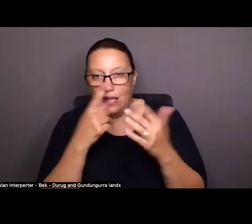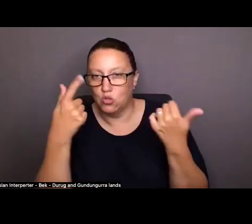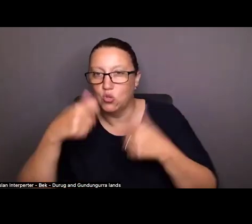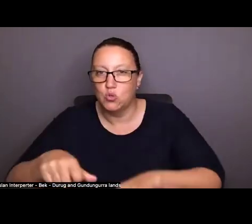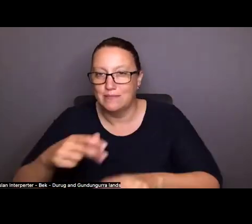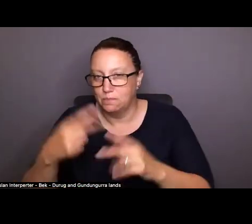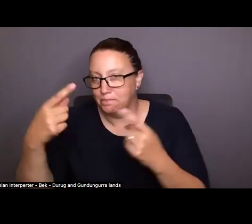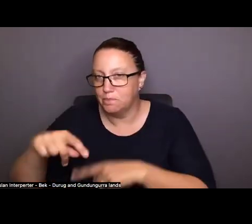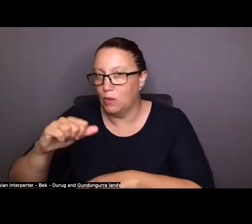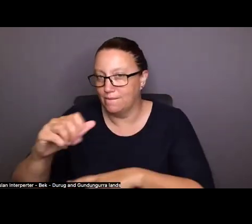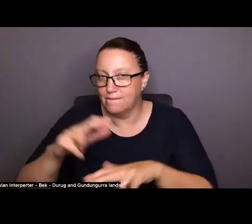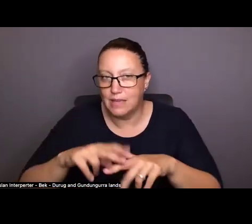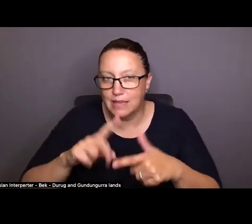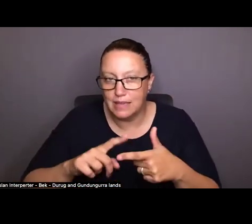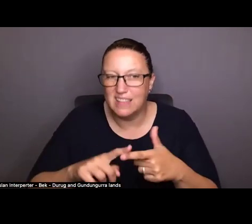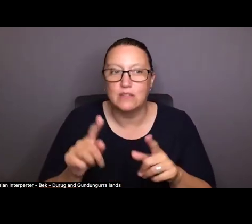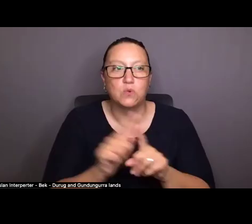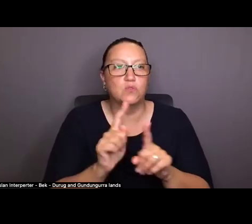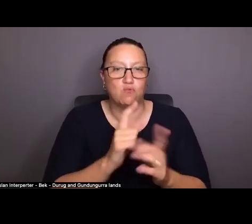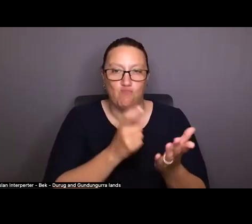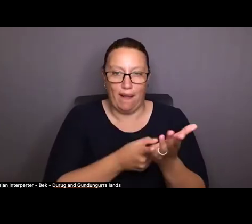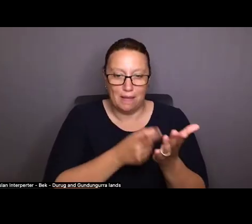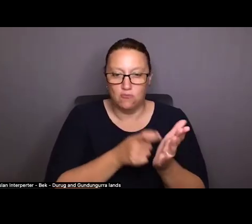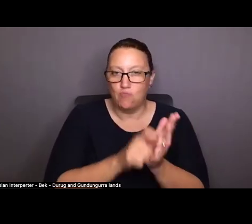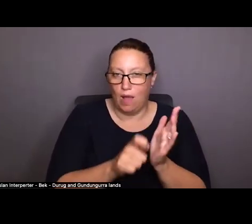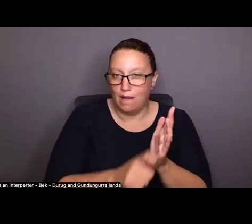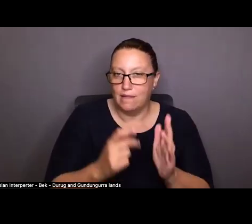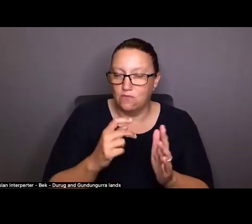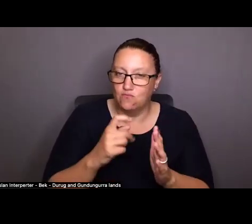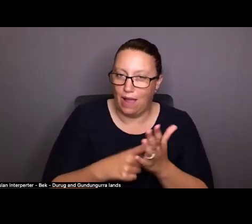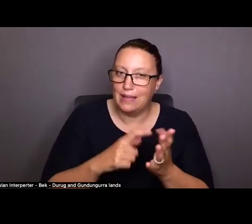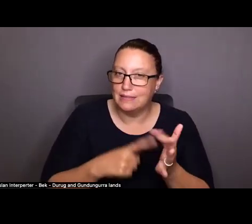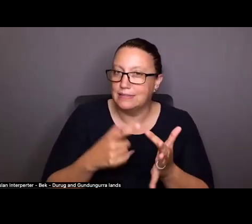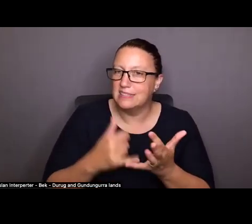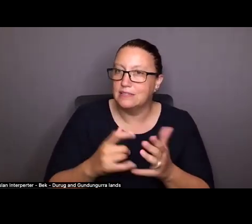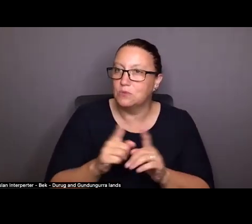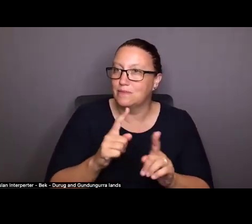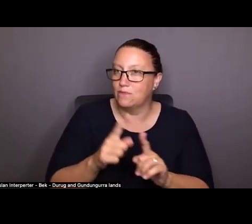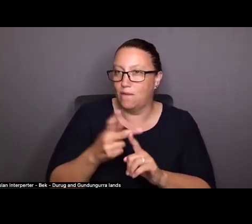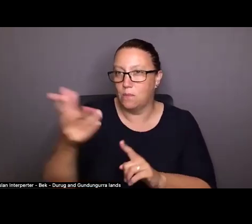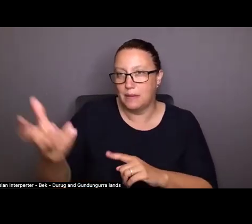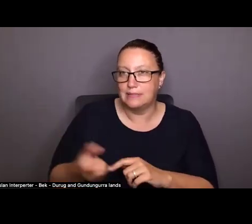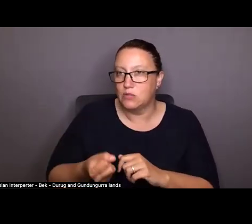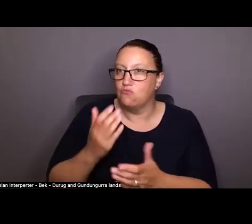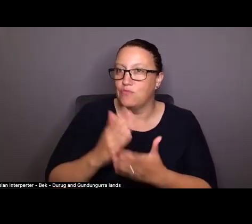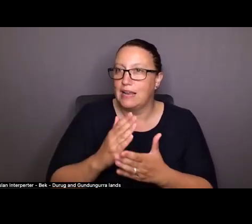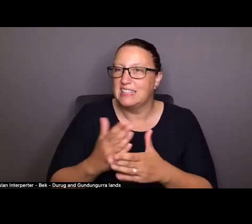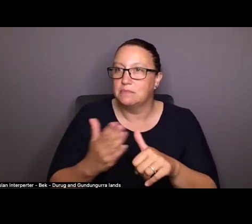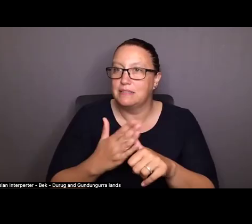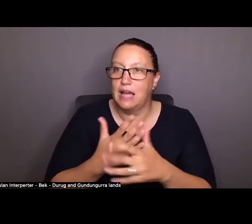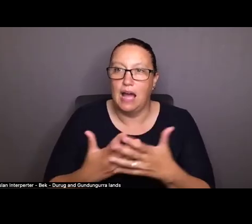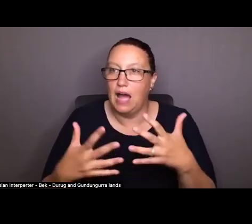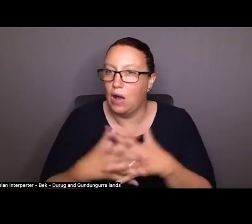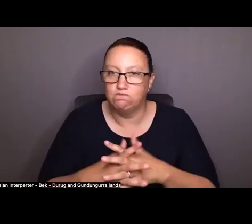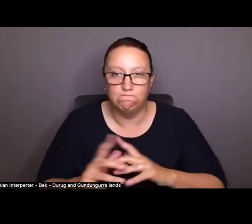some recommended rates for writers. So use whatever is relevant to your field. But